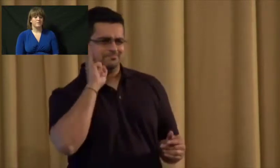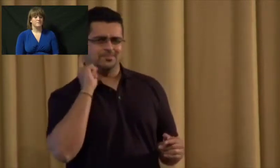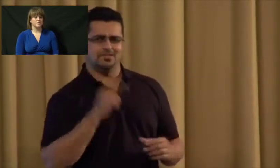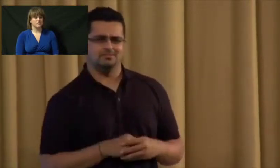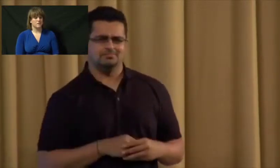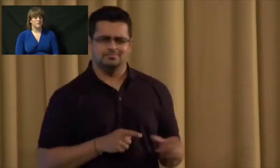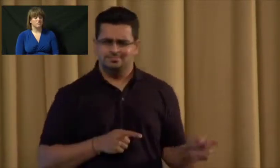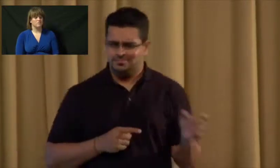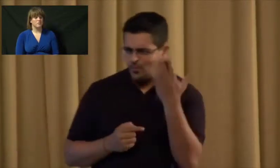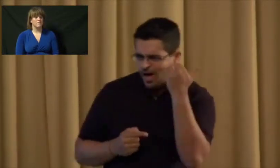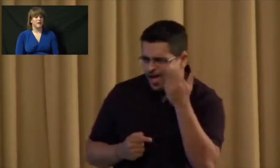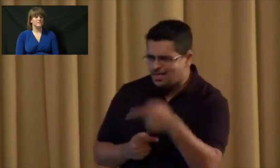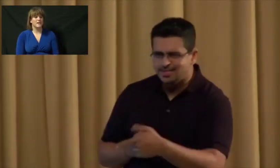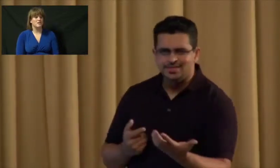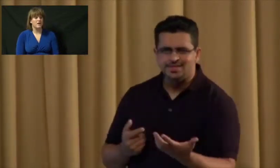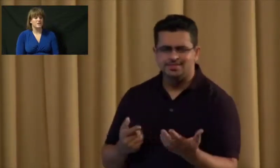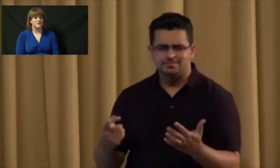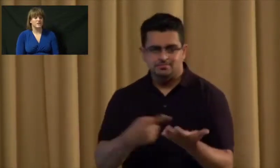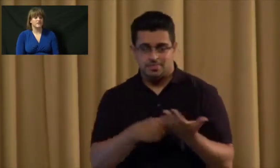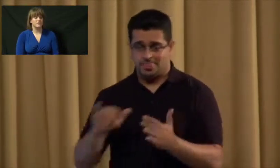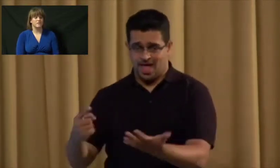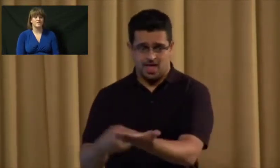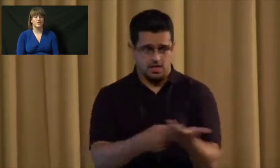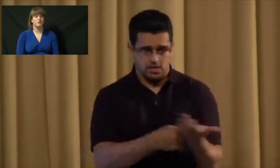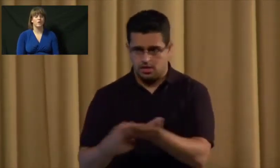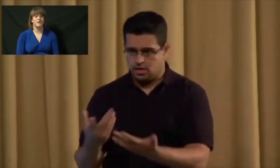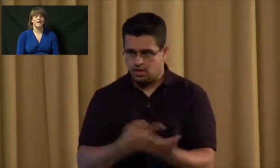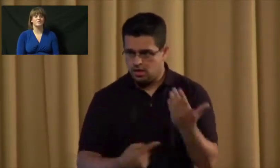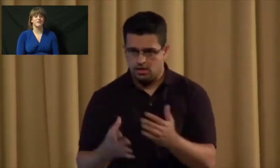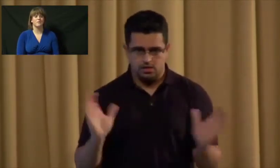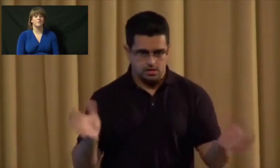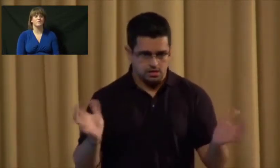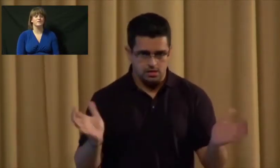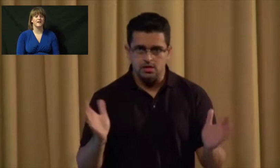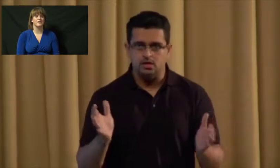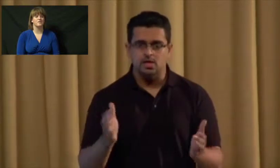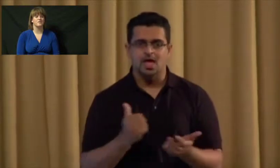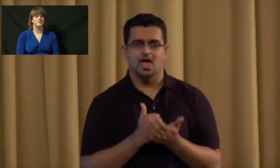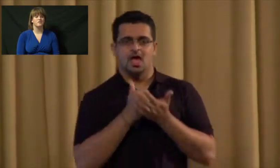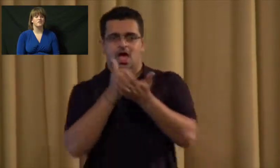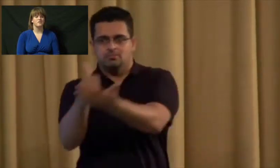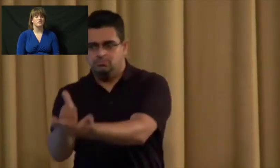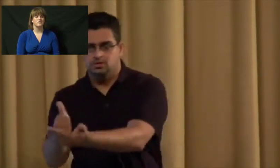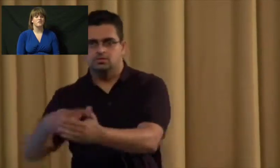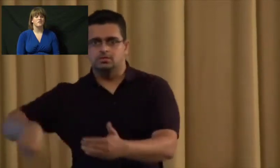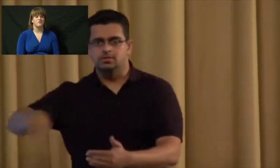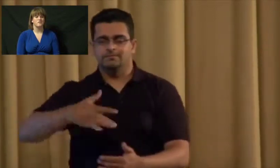said, well, what about technology? And they said, oh no, we can't do that. We're deaf.